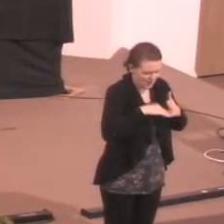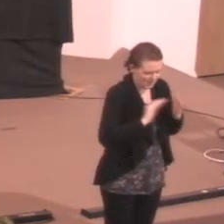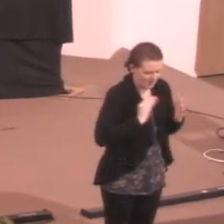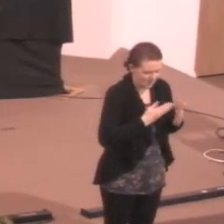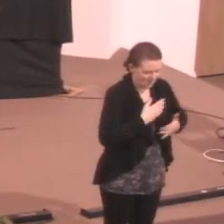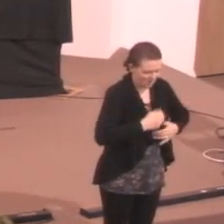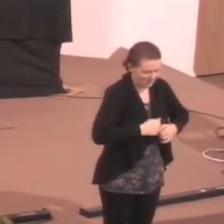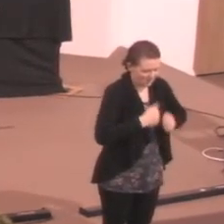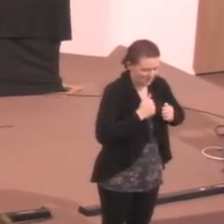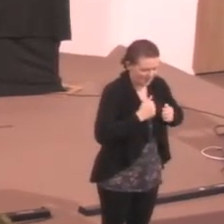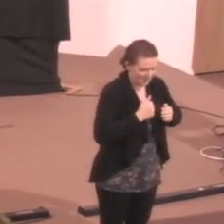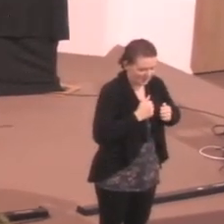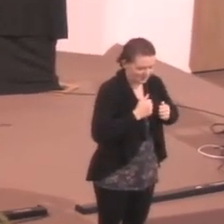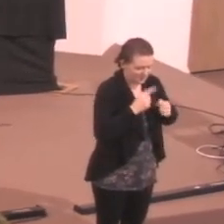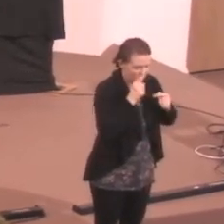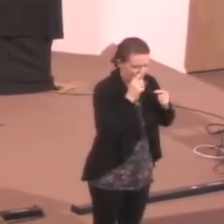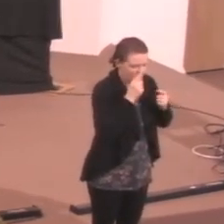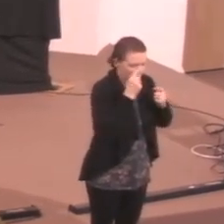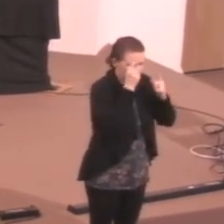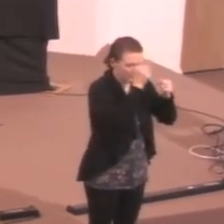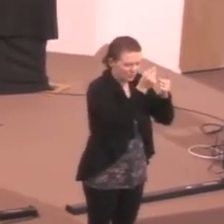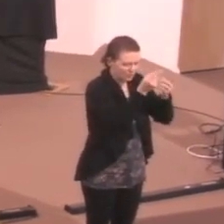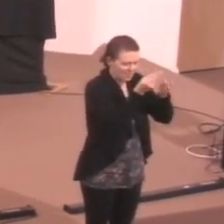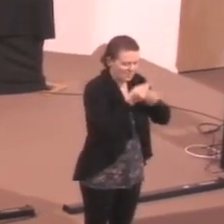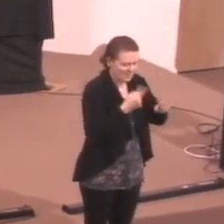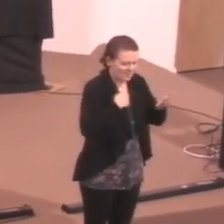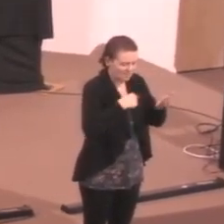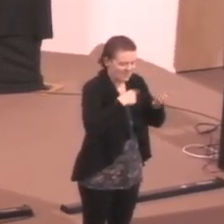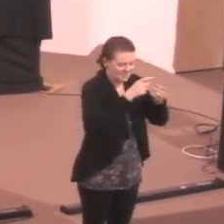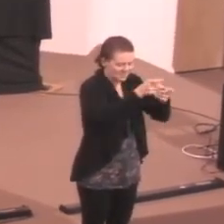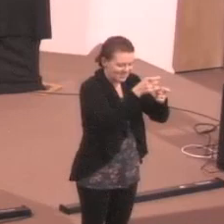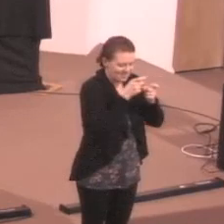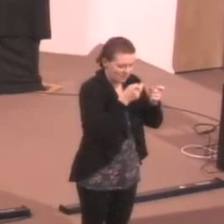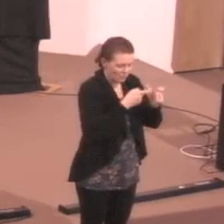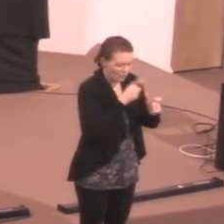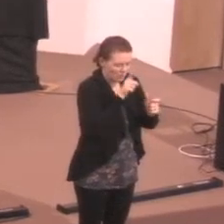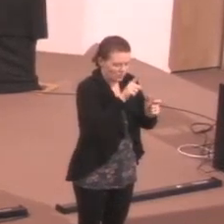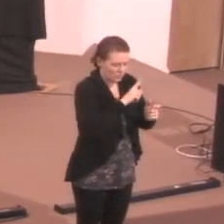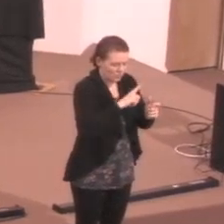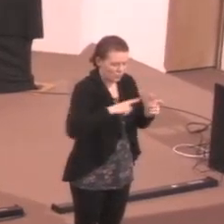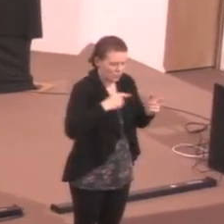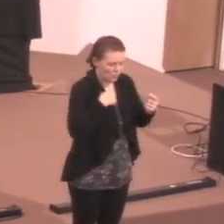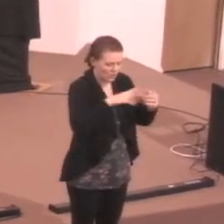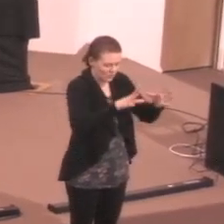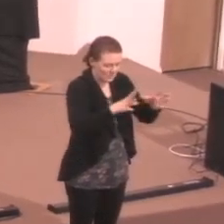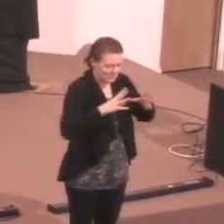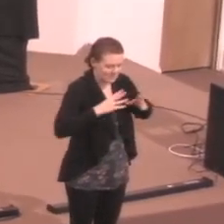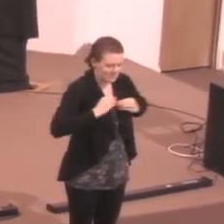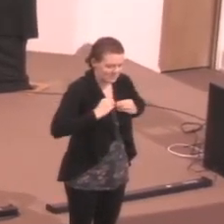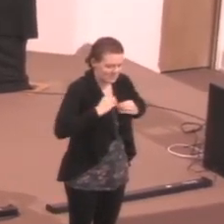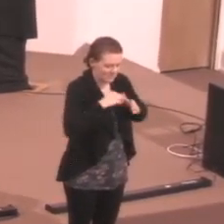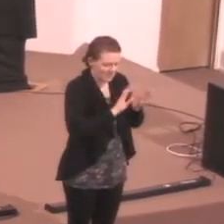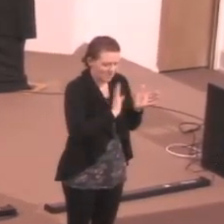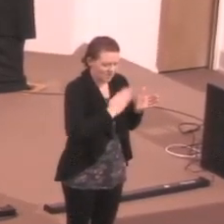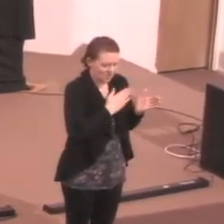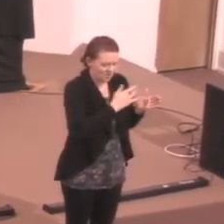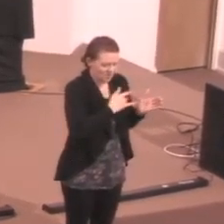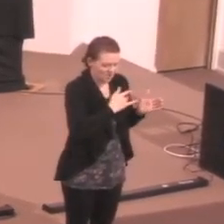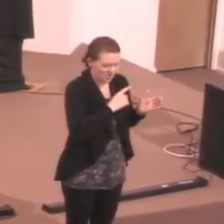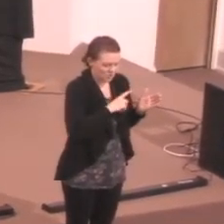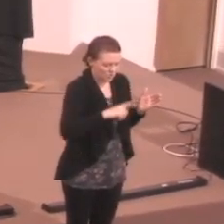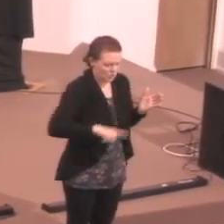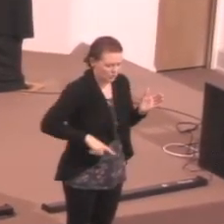you have brought that gift 2,000 years ago for all of us to receive. And we receive that now deep down in our hearts, Lord, that you